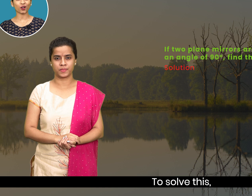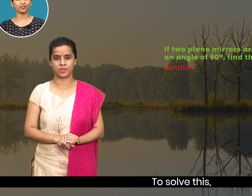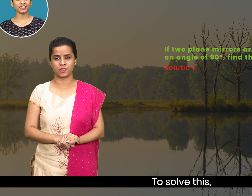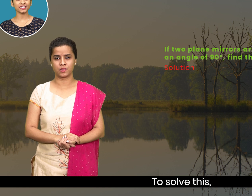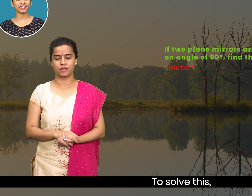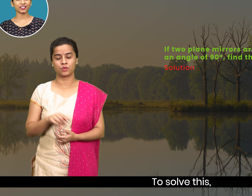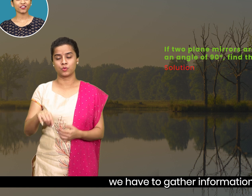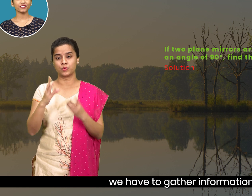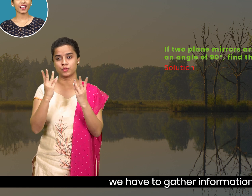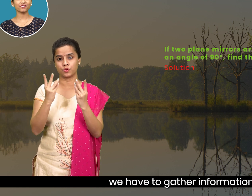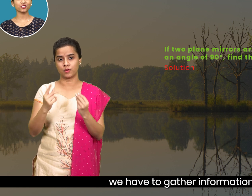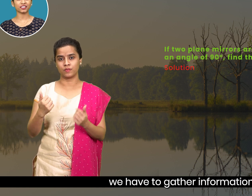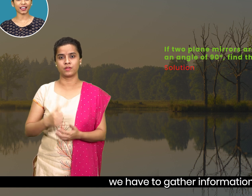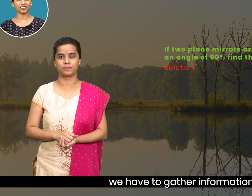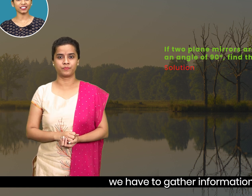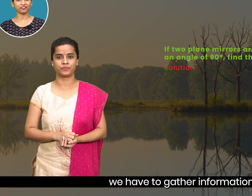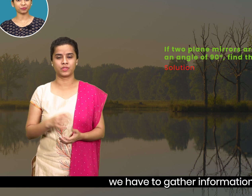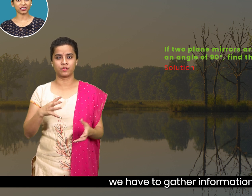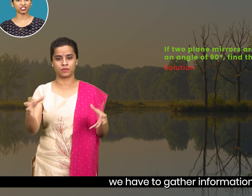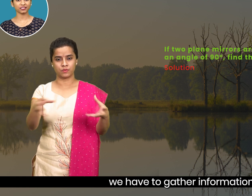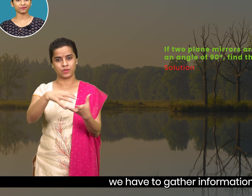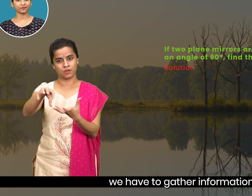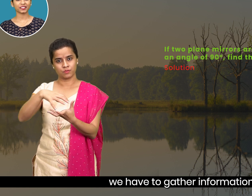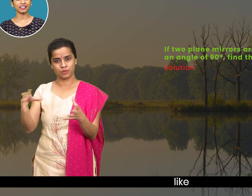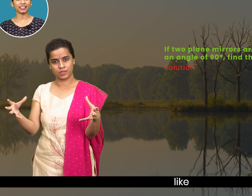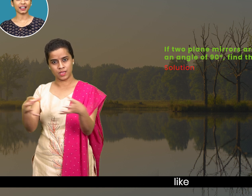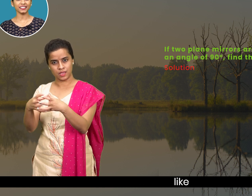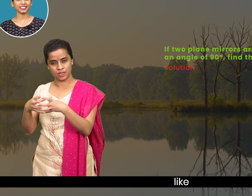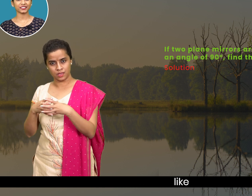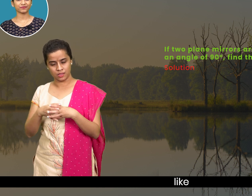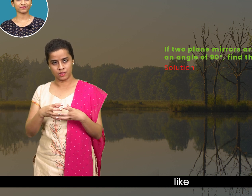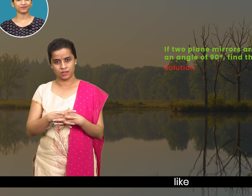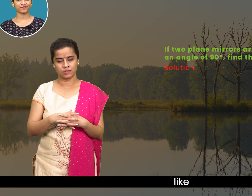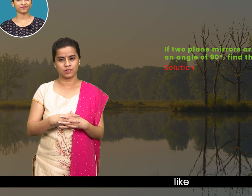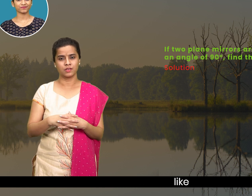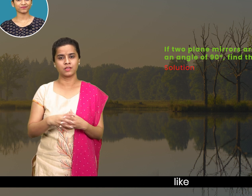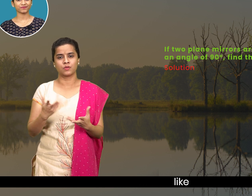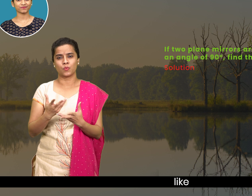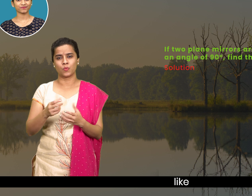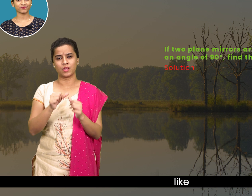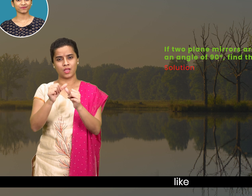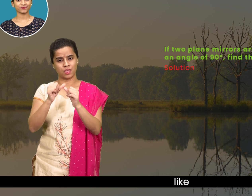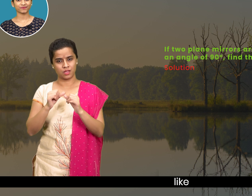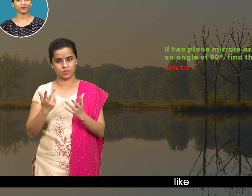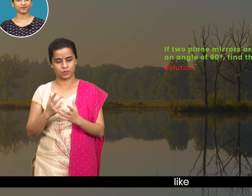To solve this, we have to gather information like